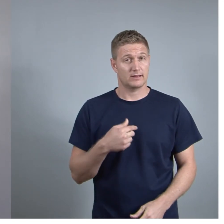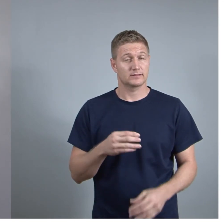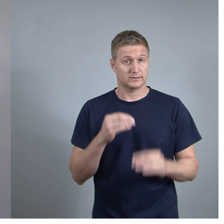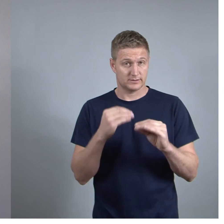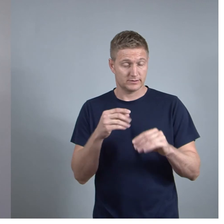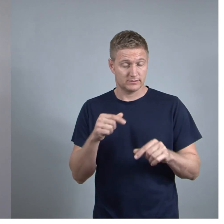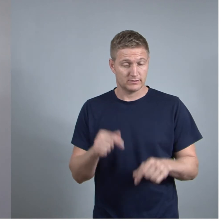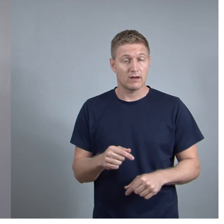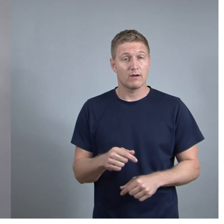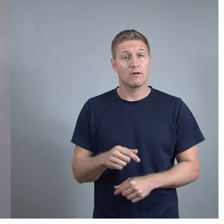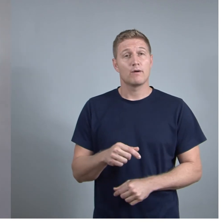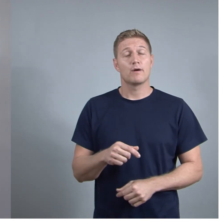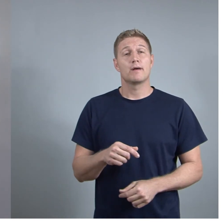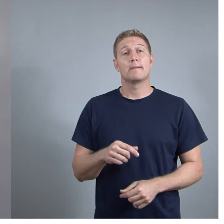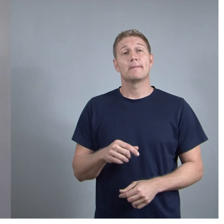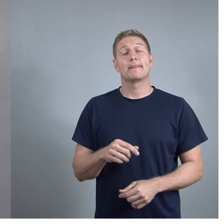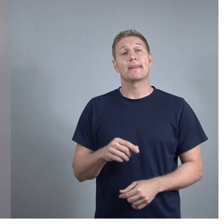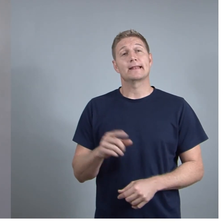One more thing I can teach you.